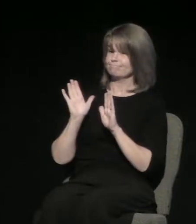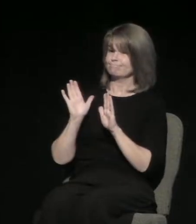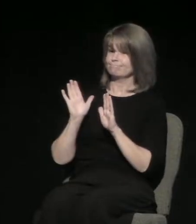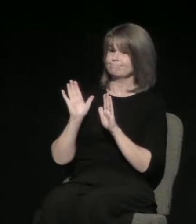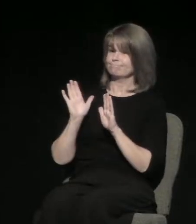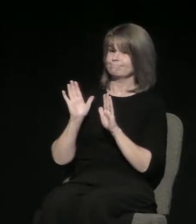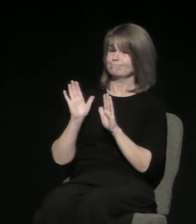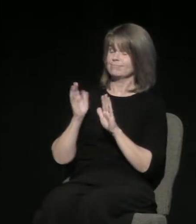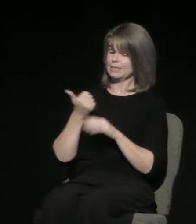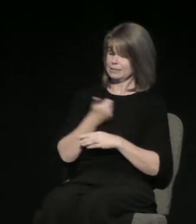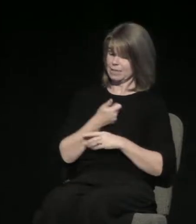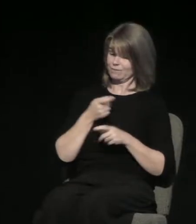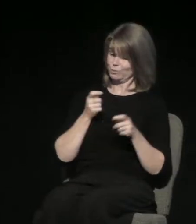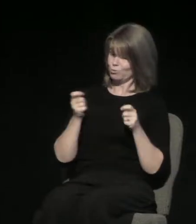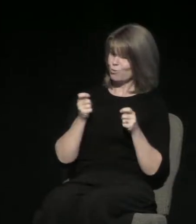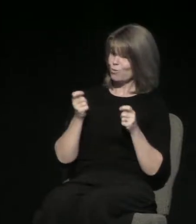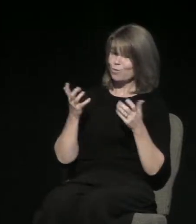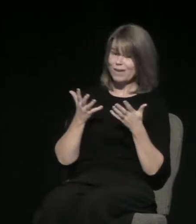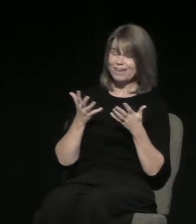Self Control